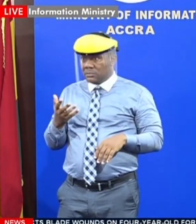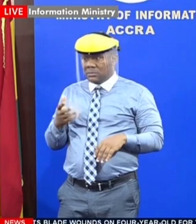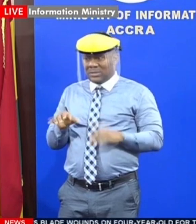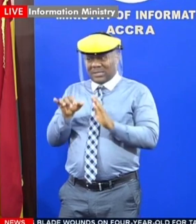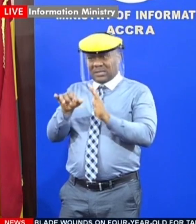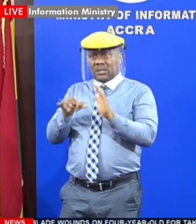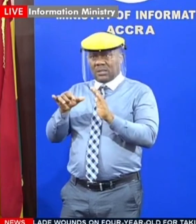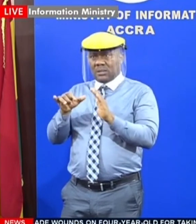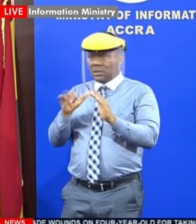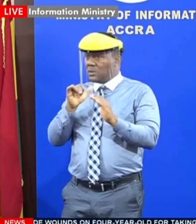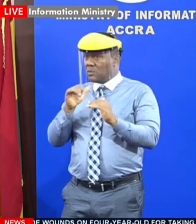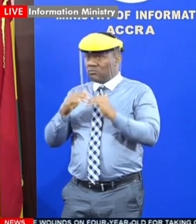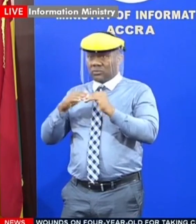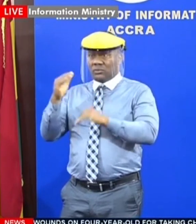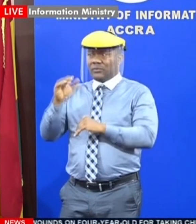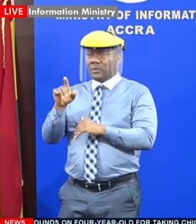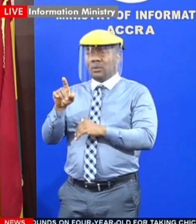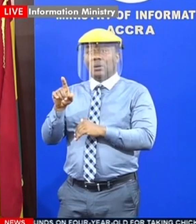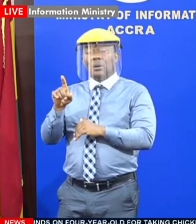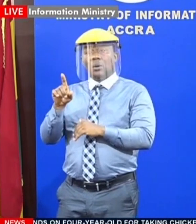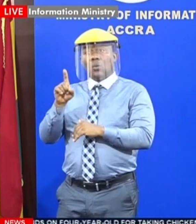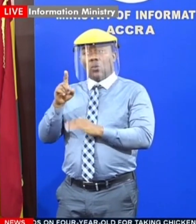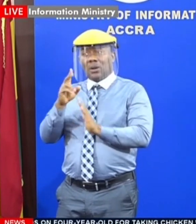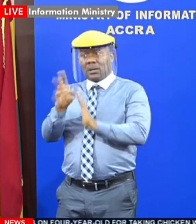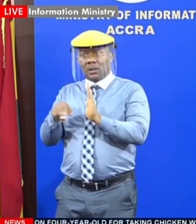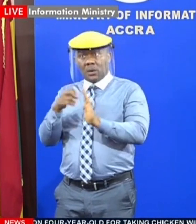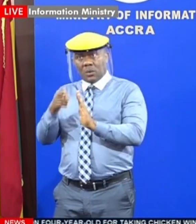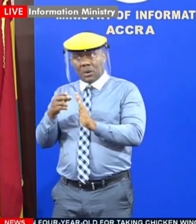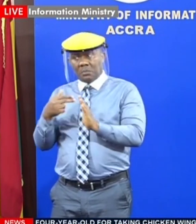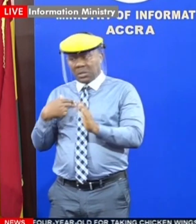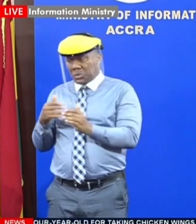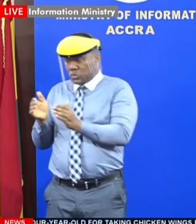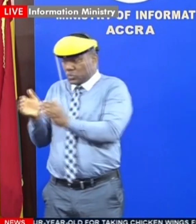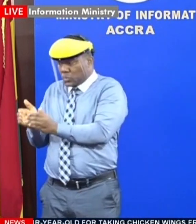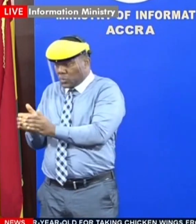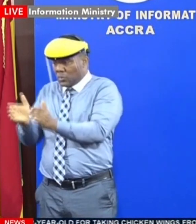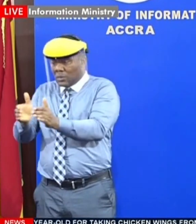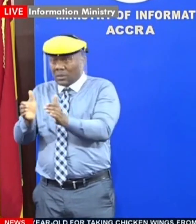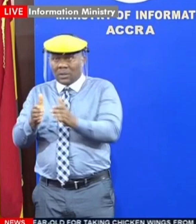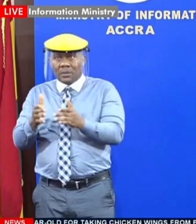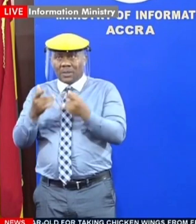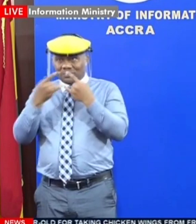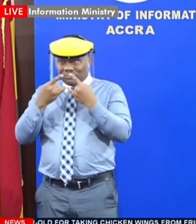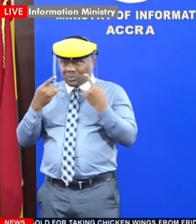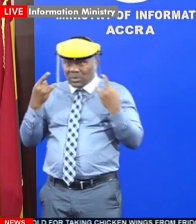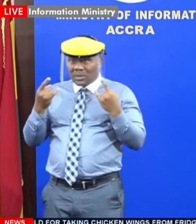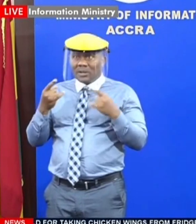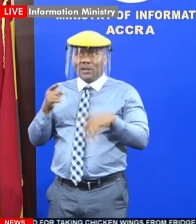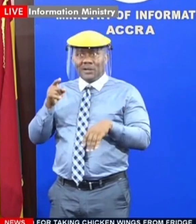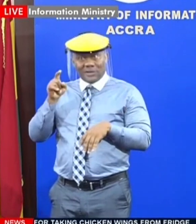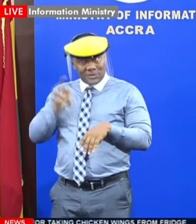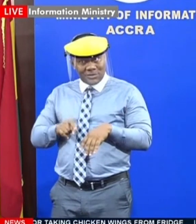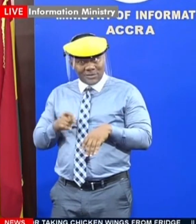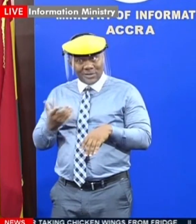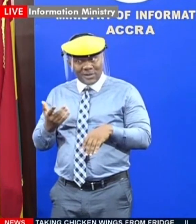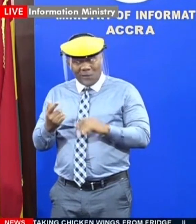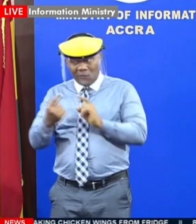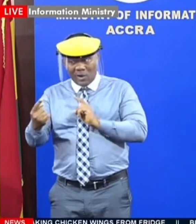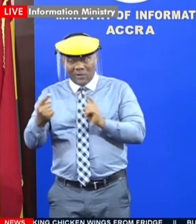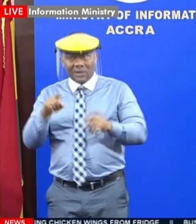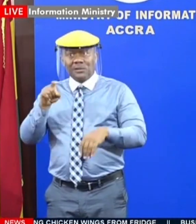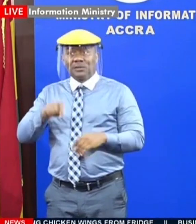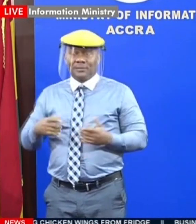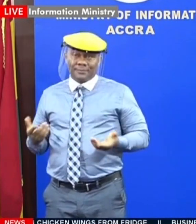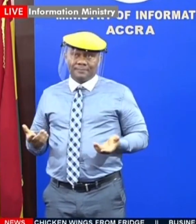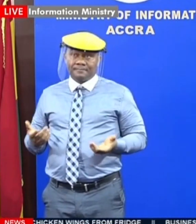1 hour, but you could have multiple services, and you still had to wear the mask and observe all the other preventive etiquette. In the